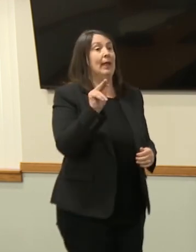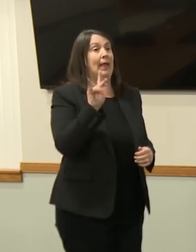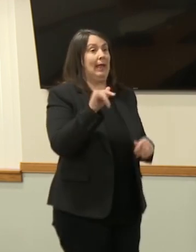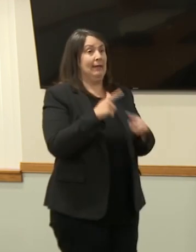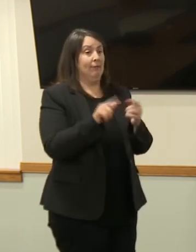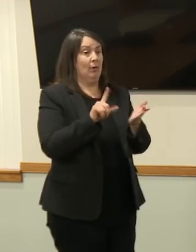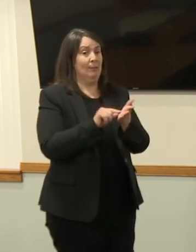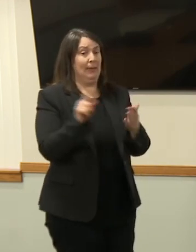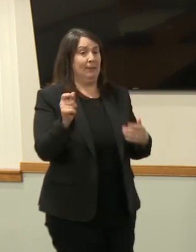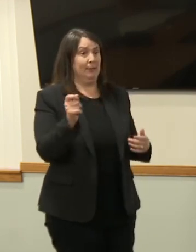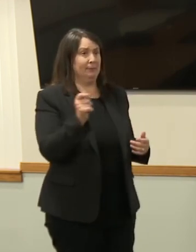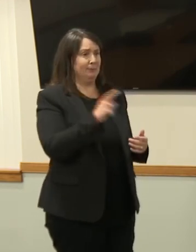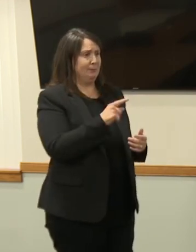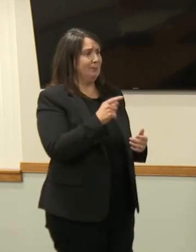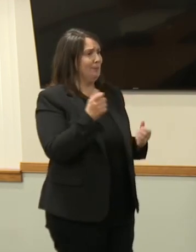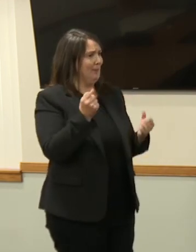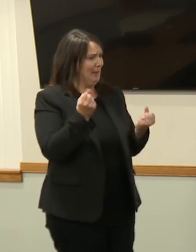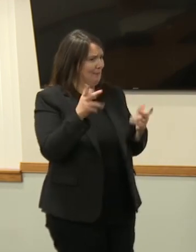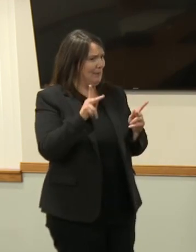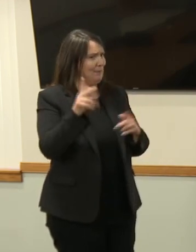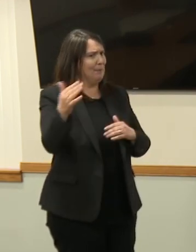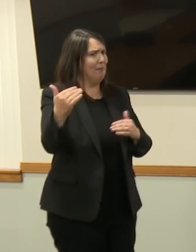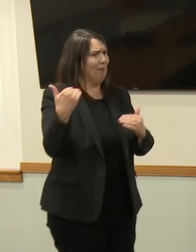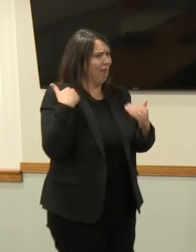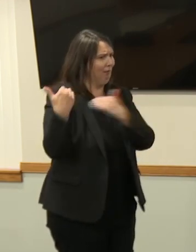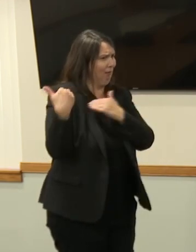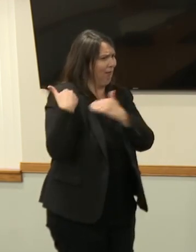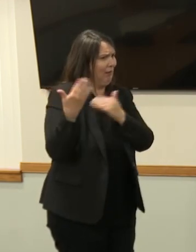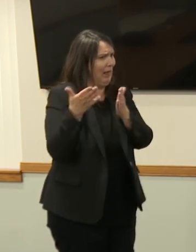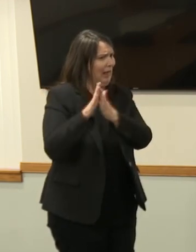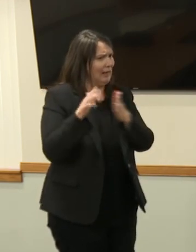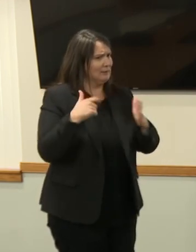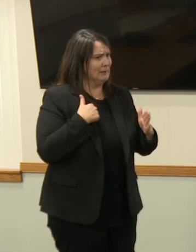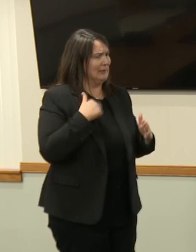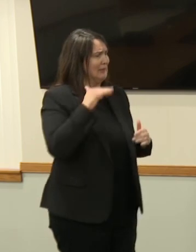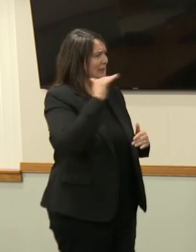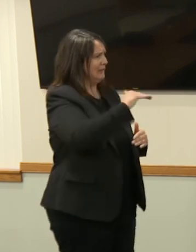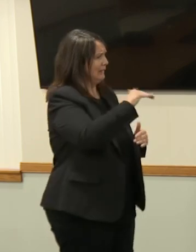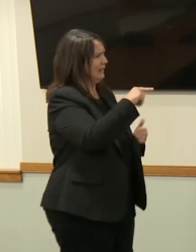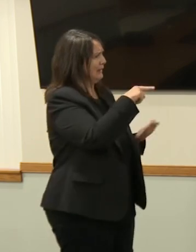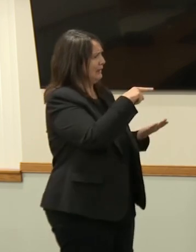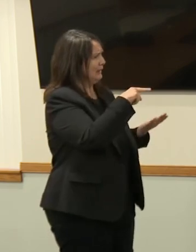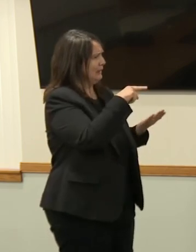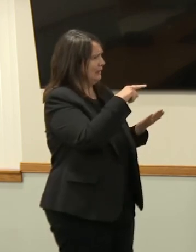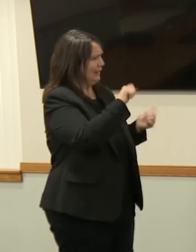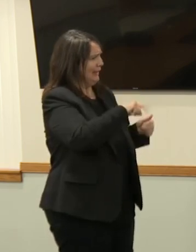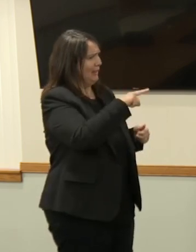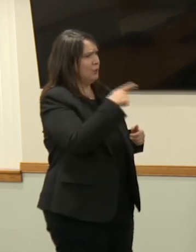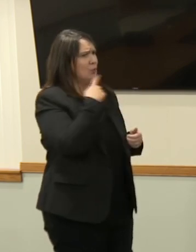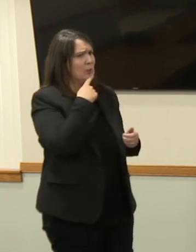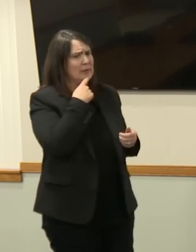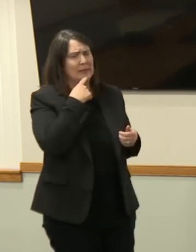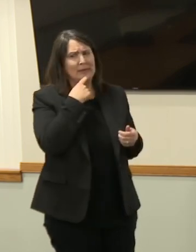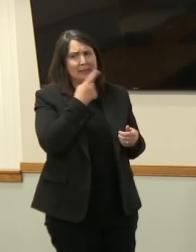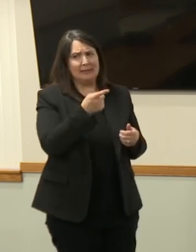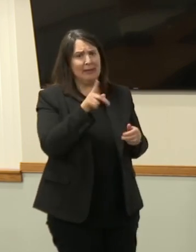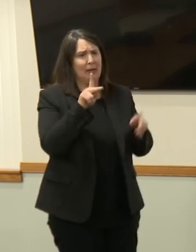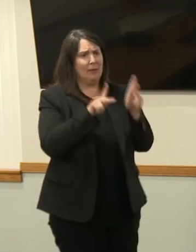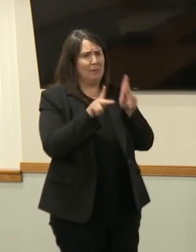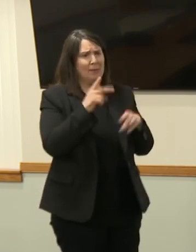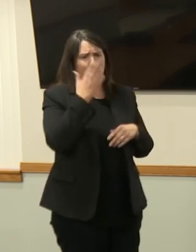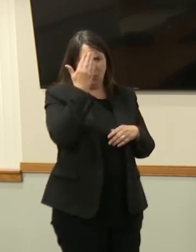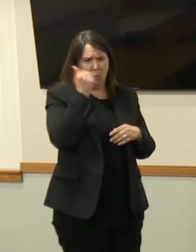lot of calls about this, maybe you could tell folks where this why 8%